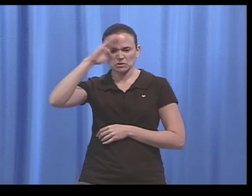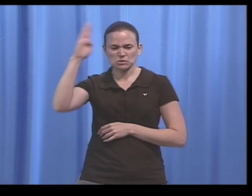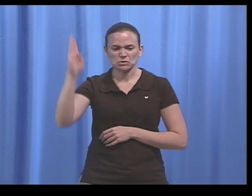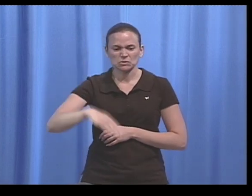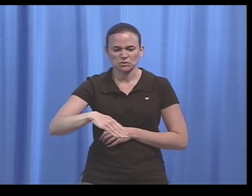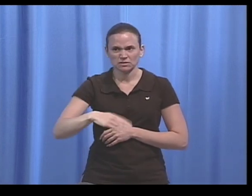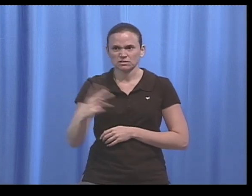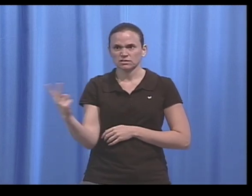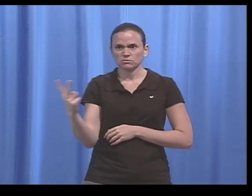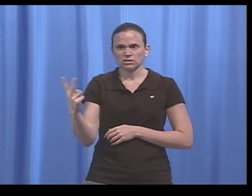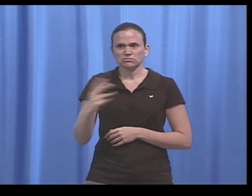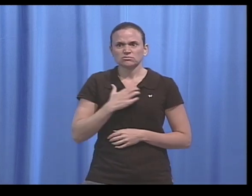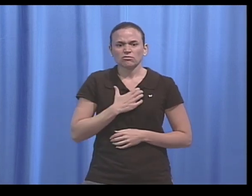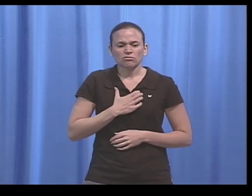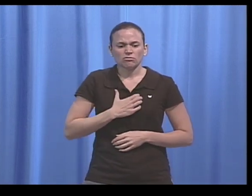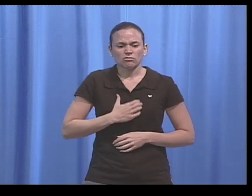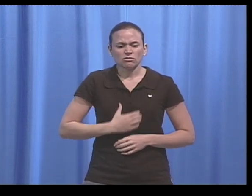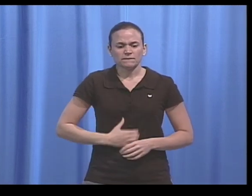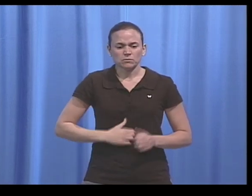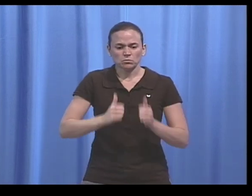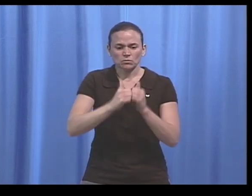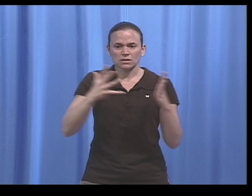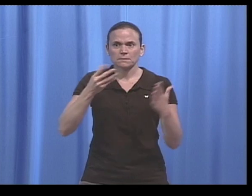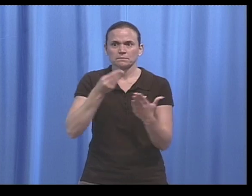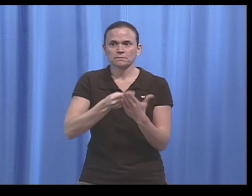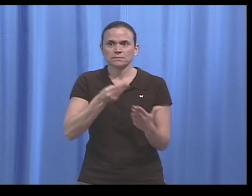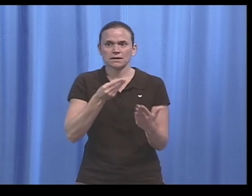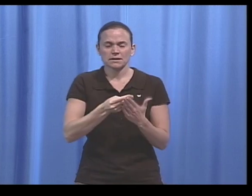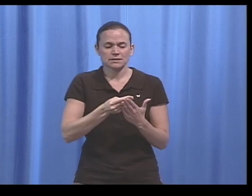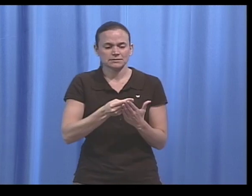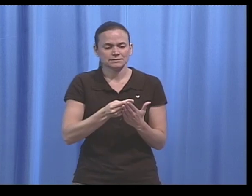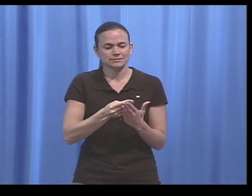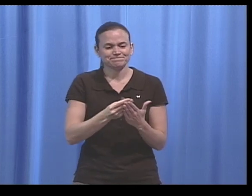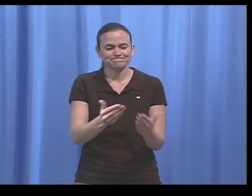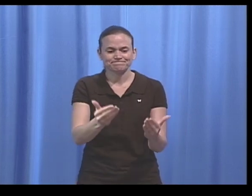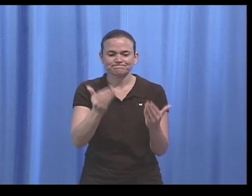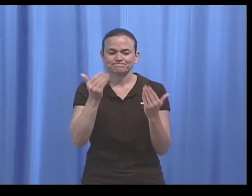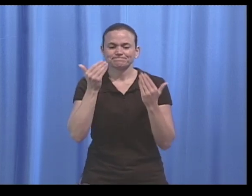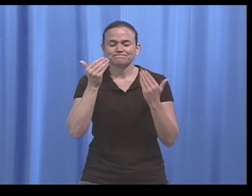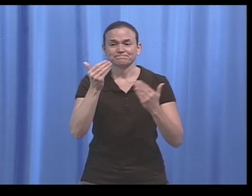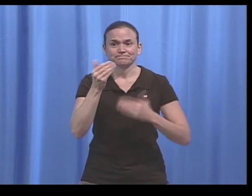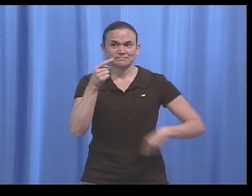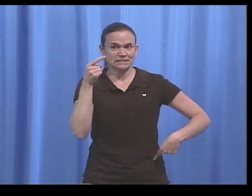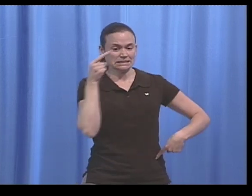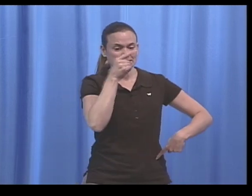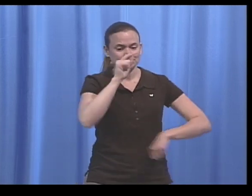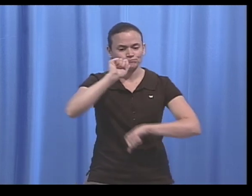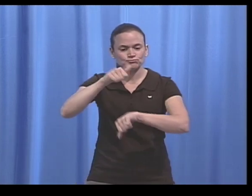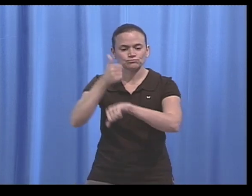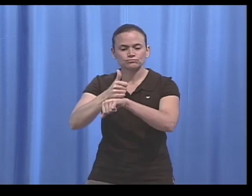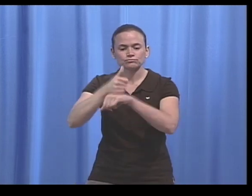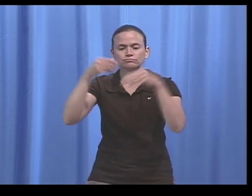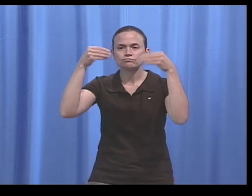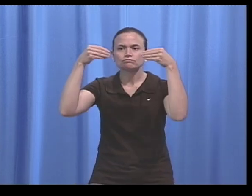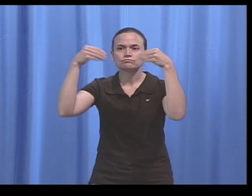Jack knew they would starve without money, so he set